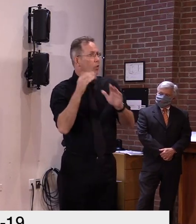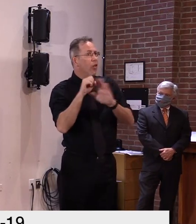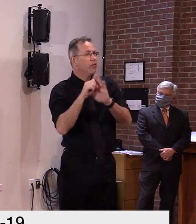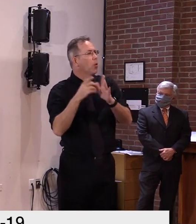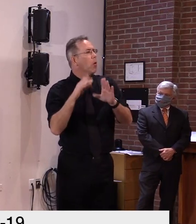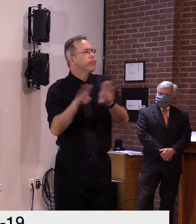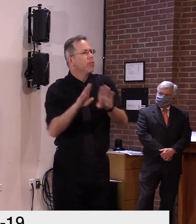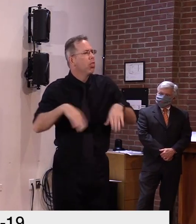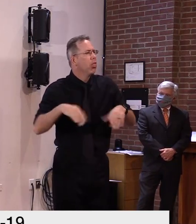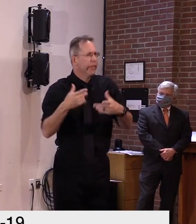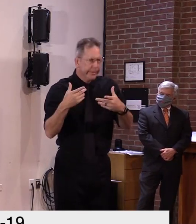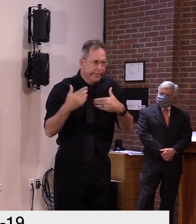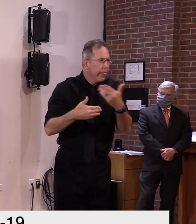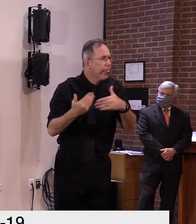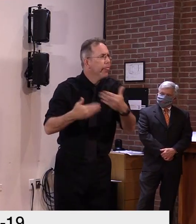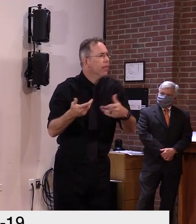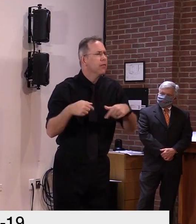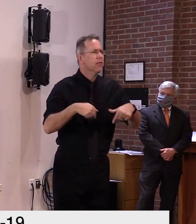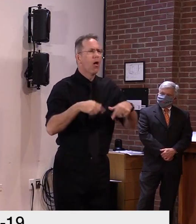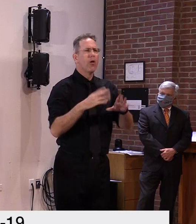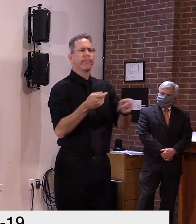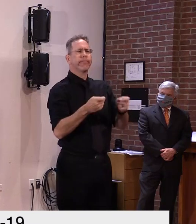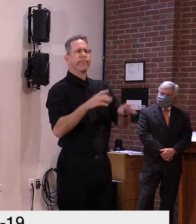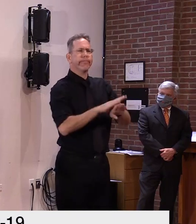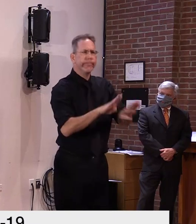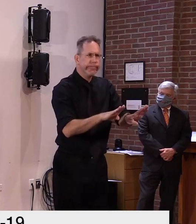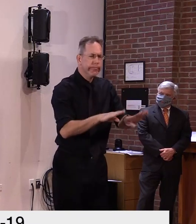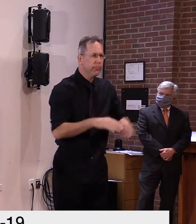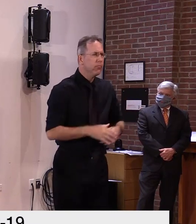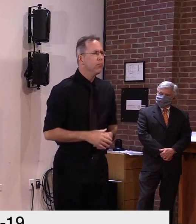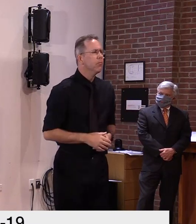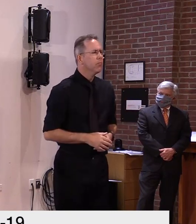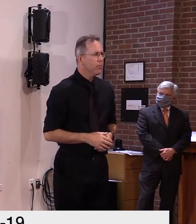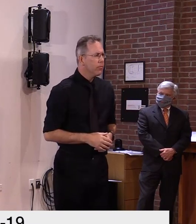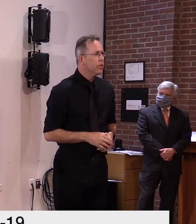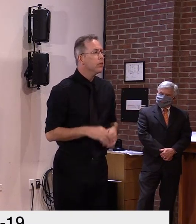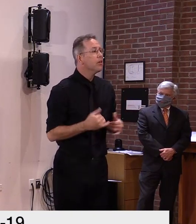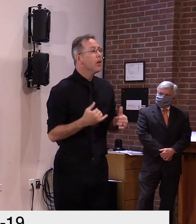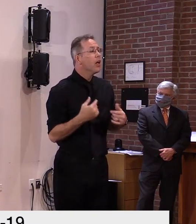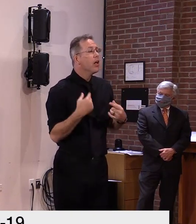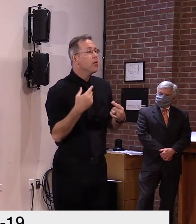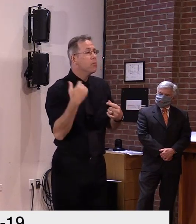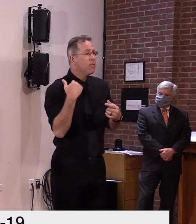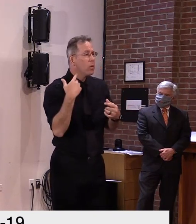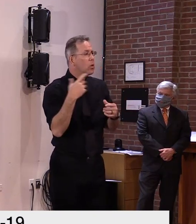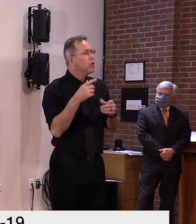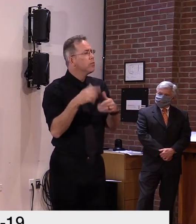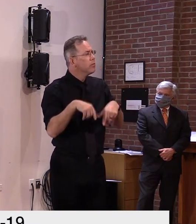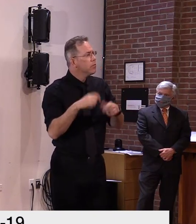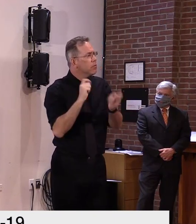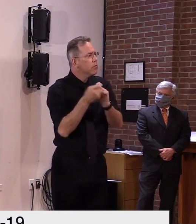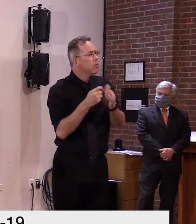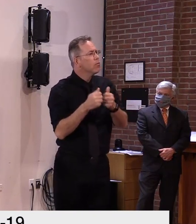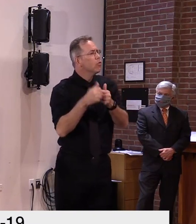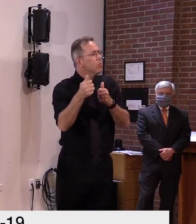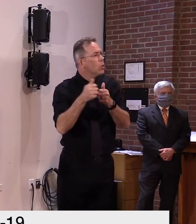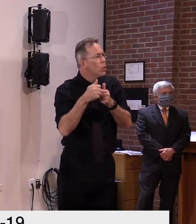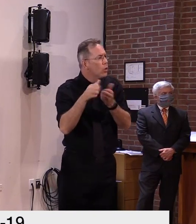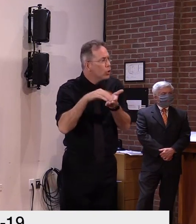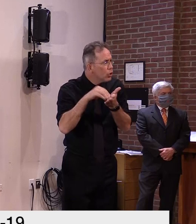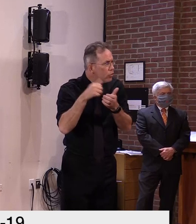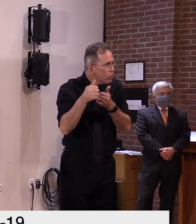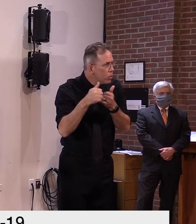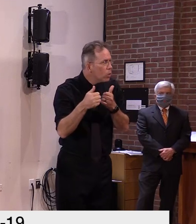actually switch from remote to in-person and so forth, and a hybrid approach has taught us how to do